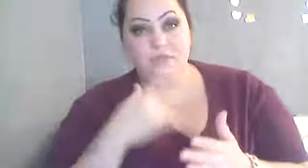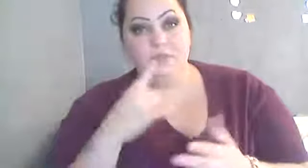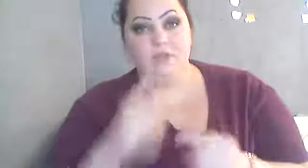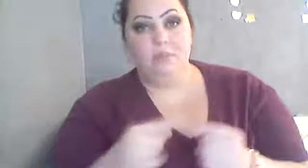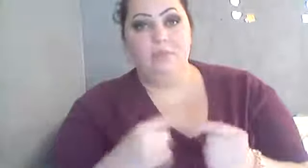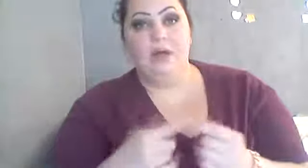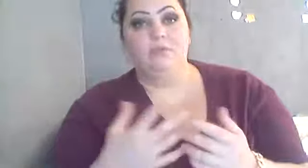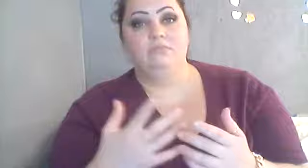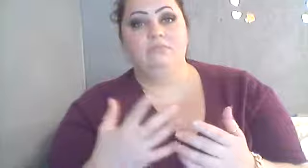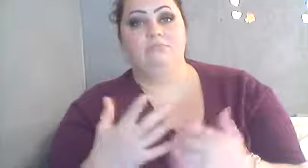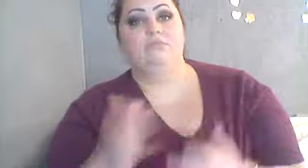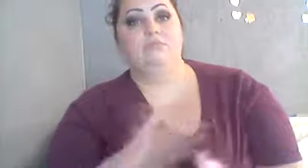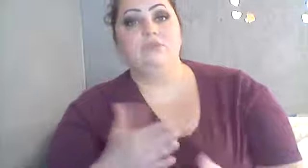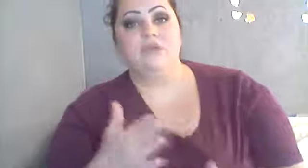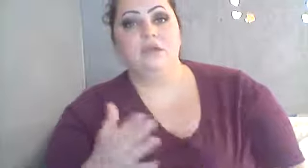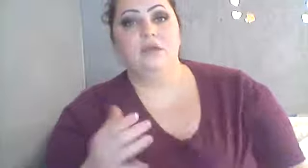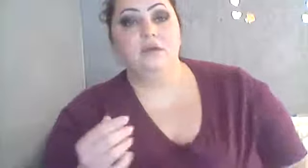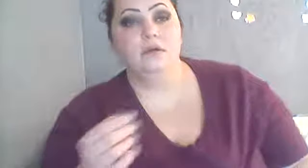feels about the music.